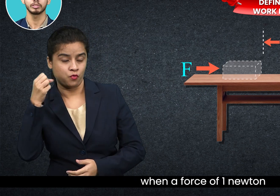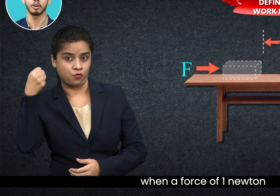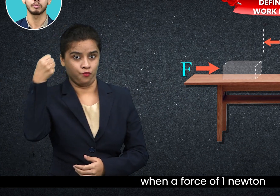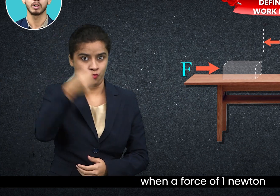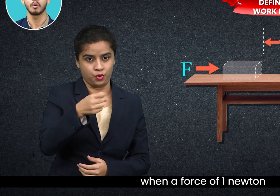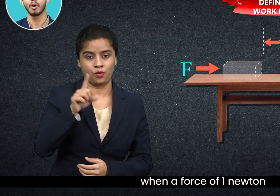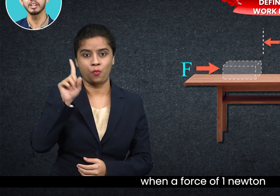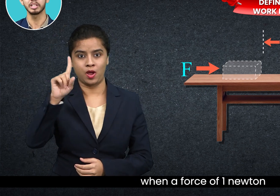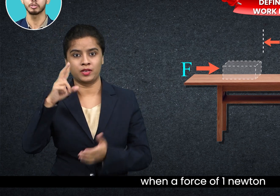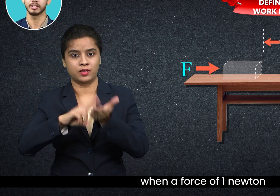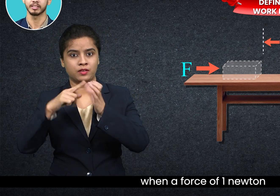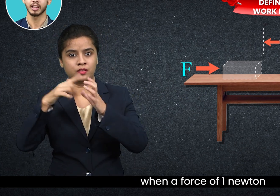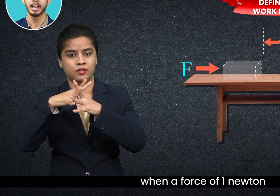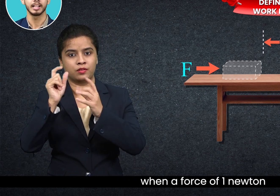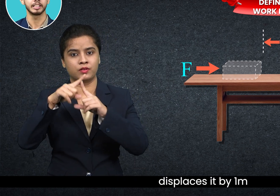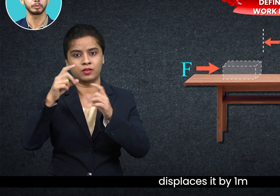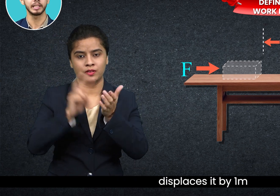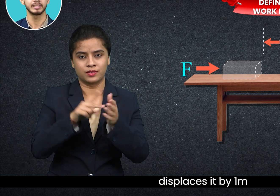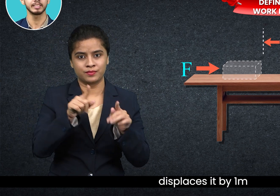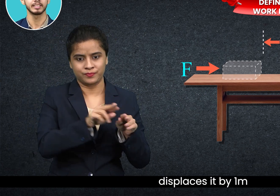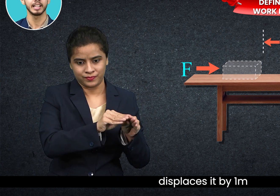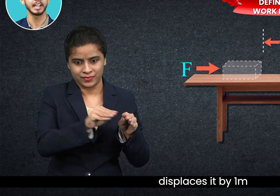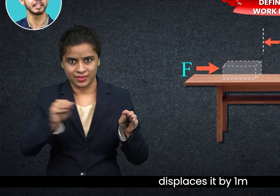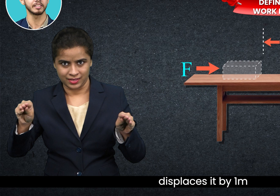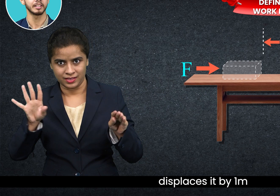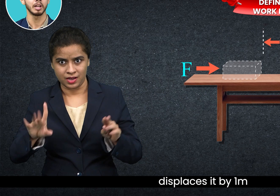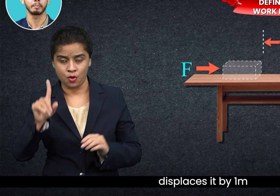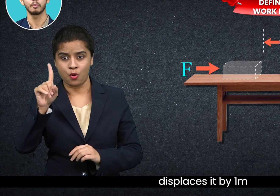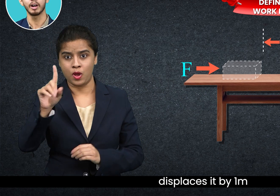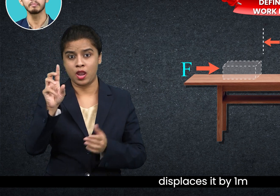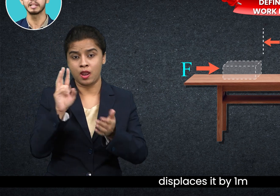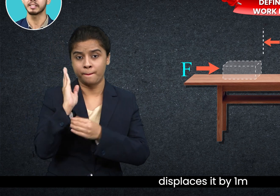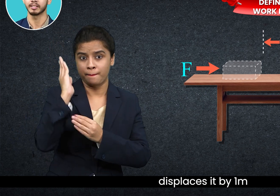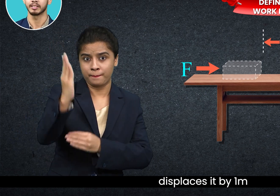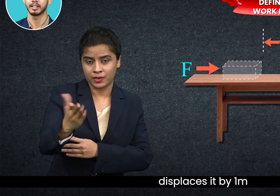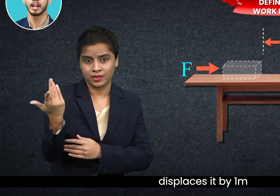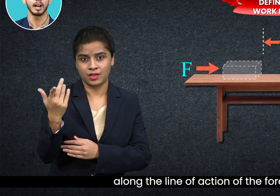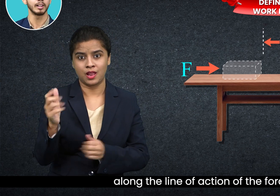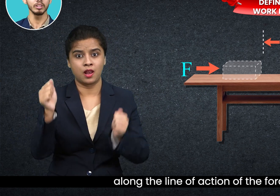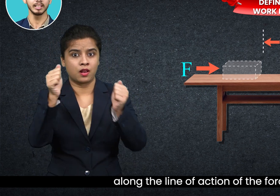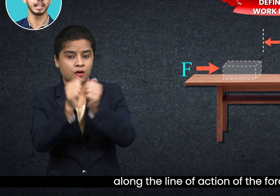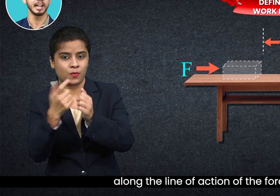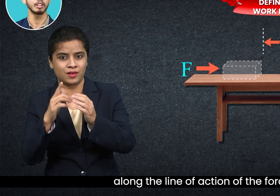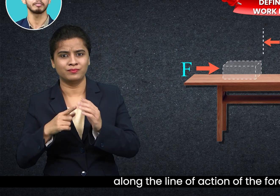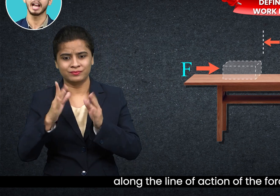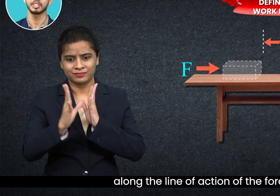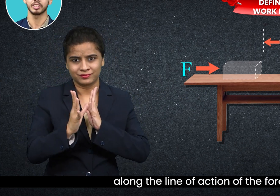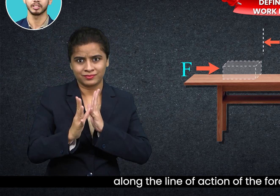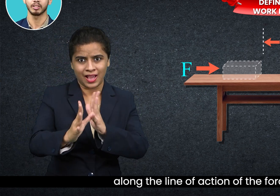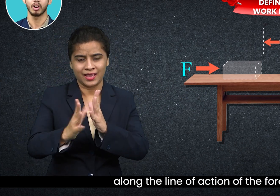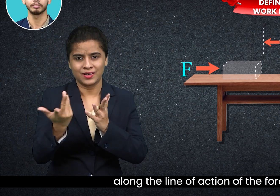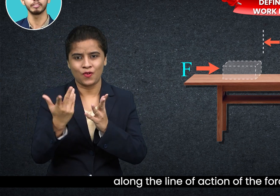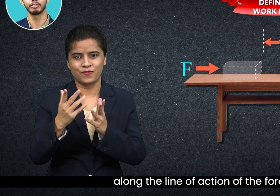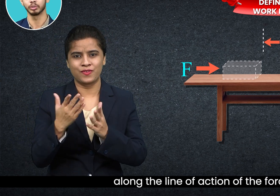a force of 1 Newton displaces it by 1 meter along the line of